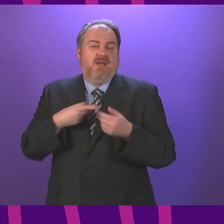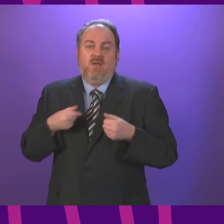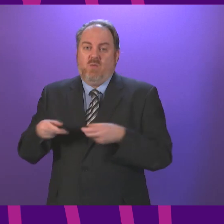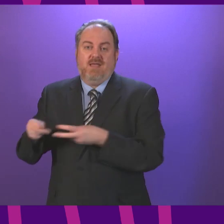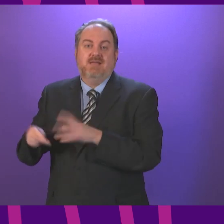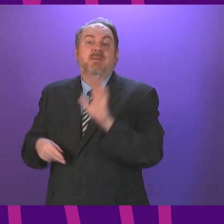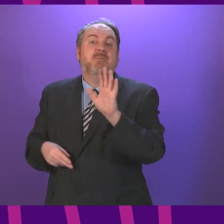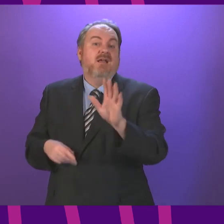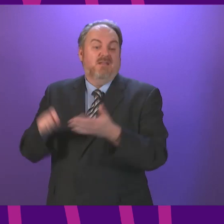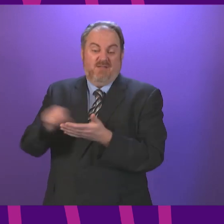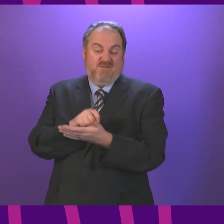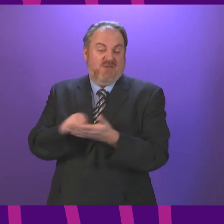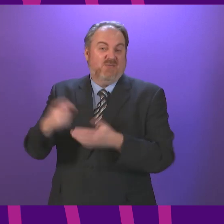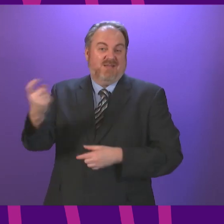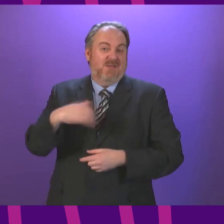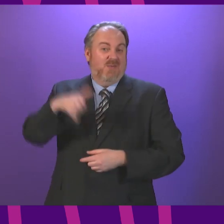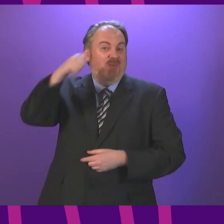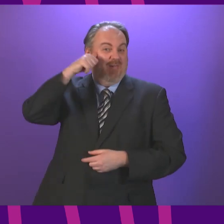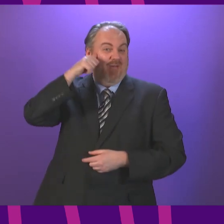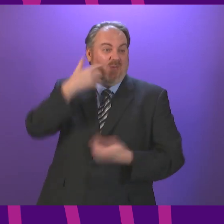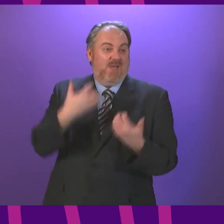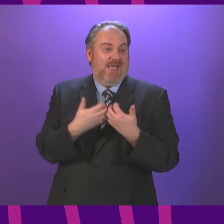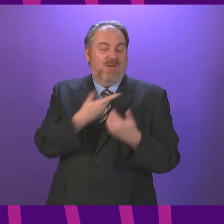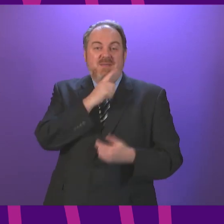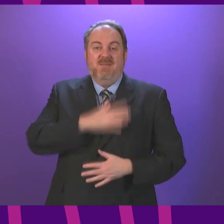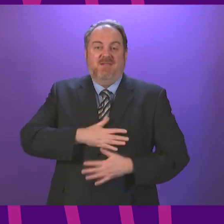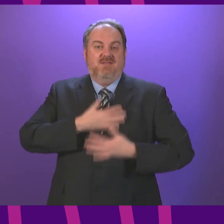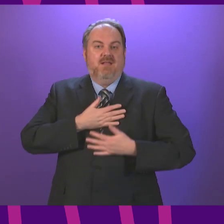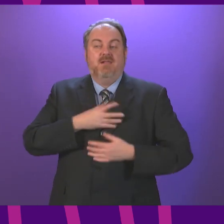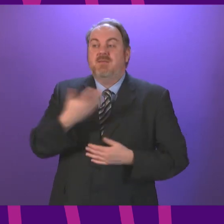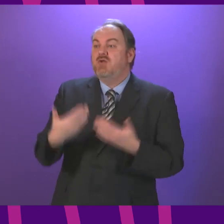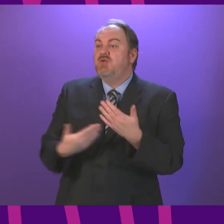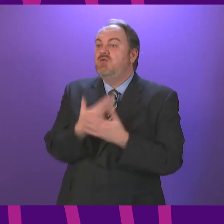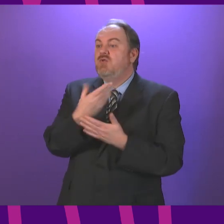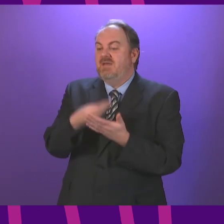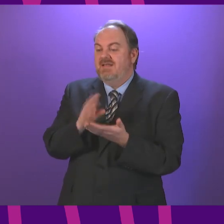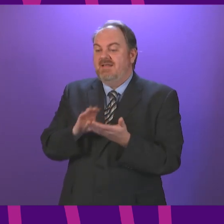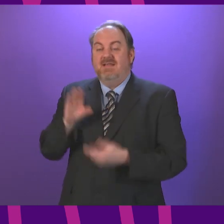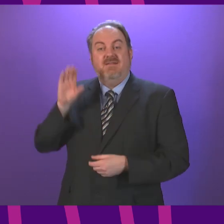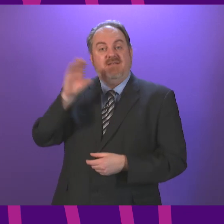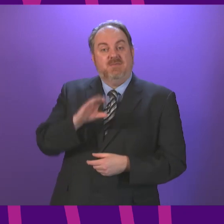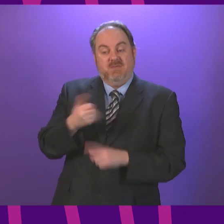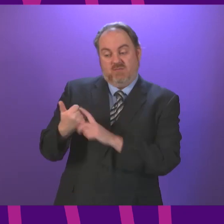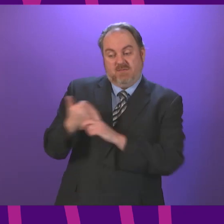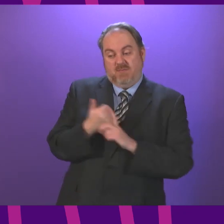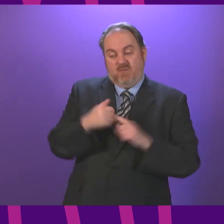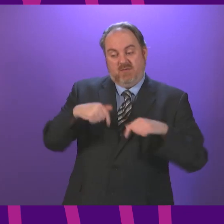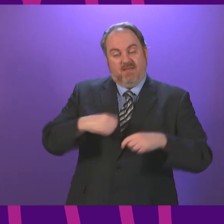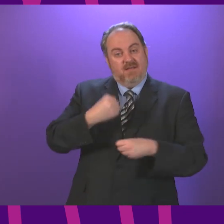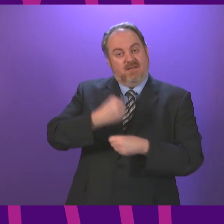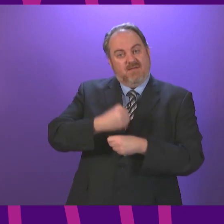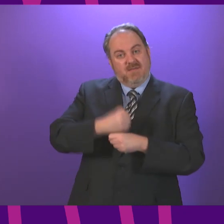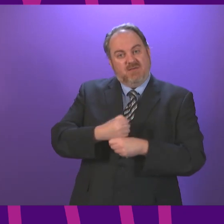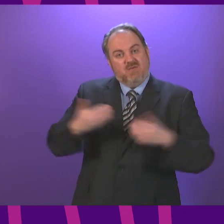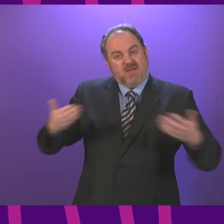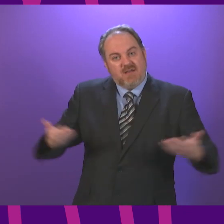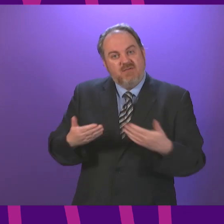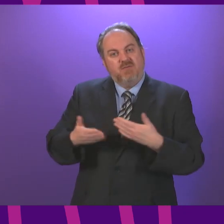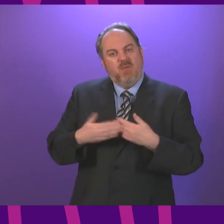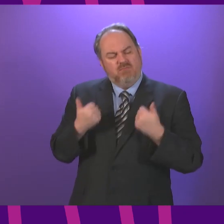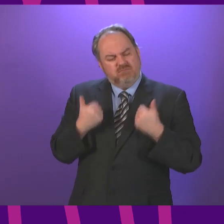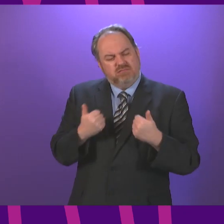Scotland will get the chance to have their say before too long. But any new investment that can help this government realise the ambition to create high-quality